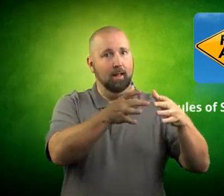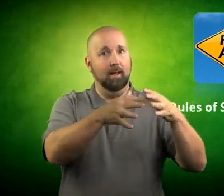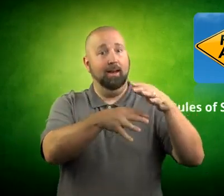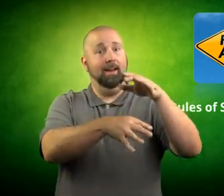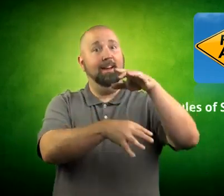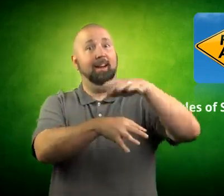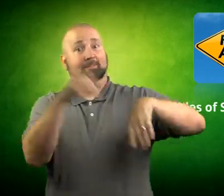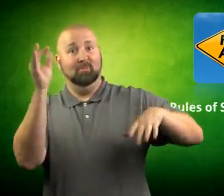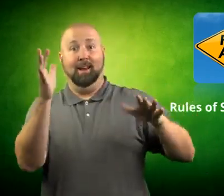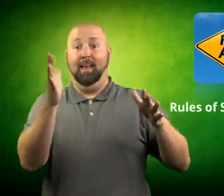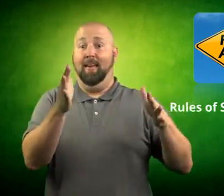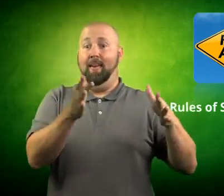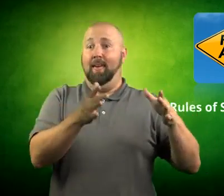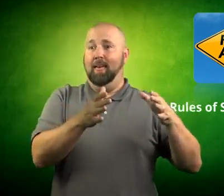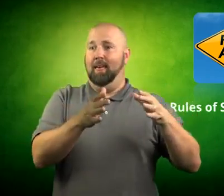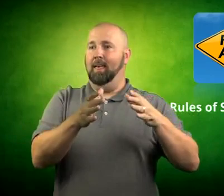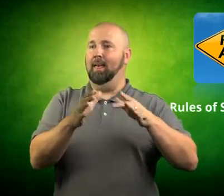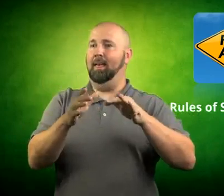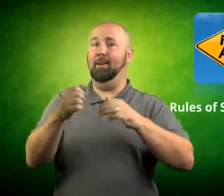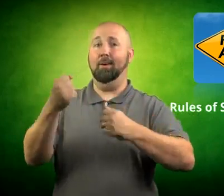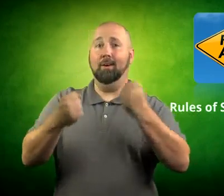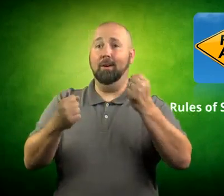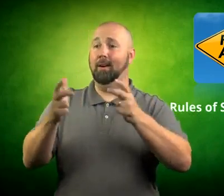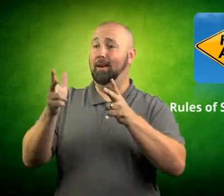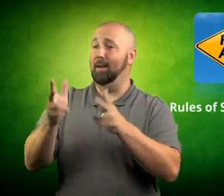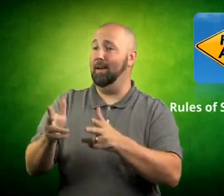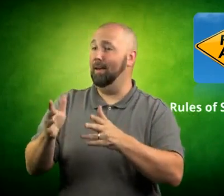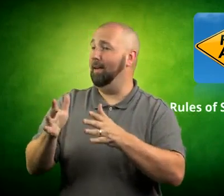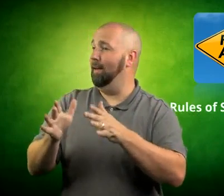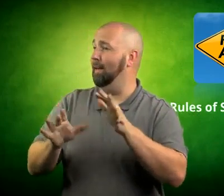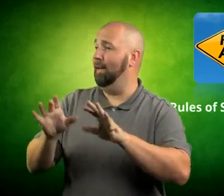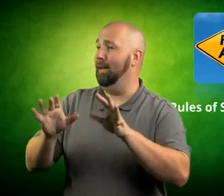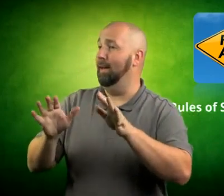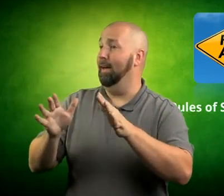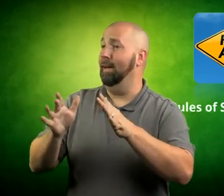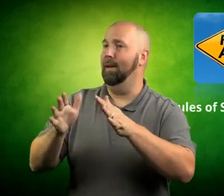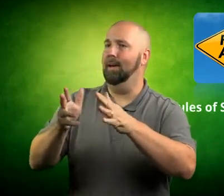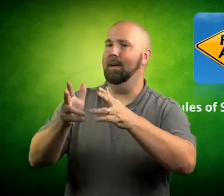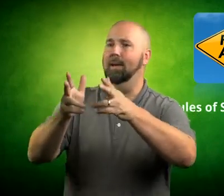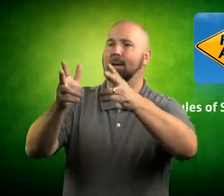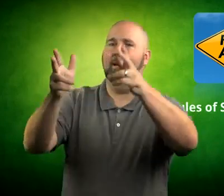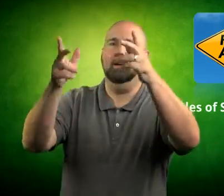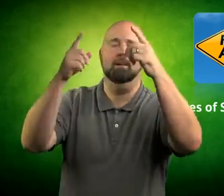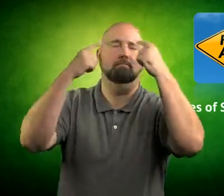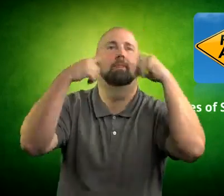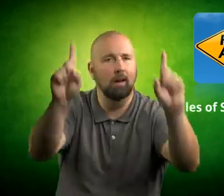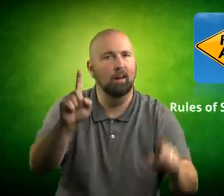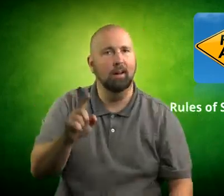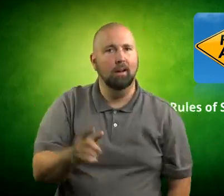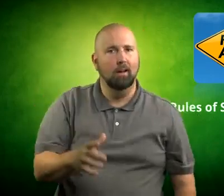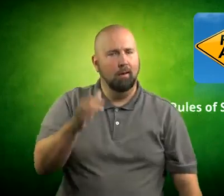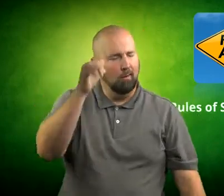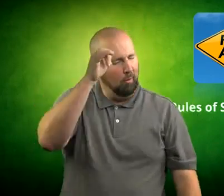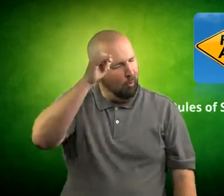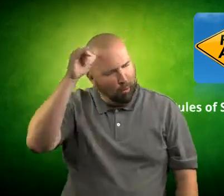From the inside and then outside, we're still saying our goodbyes, still wrapping up that conversation till the car.